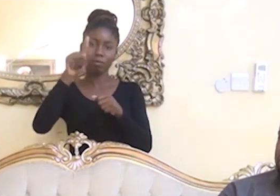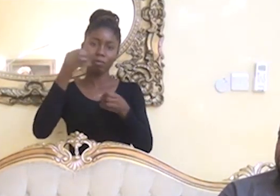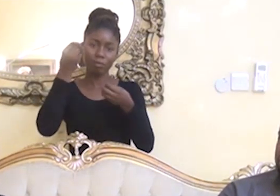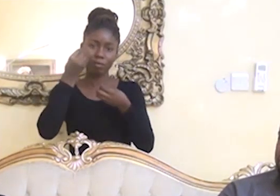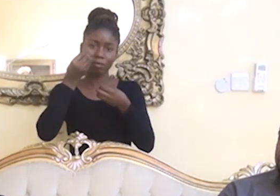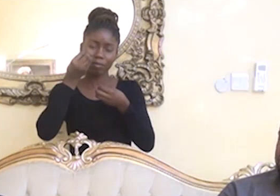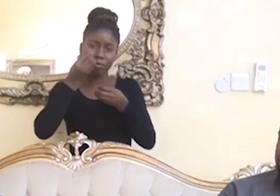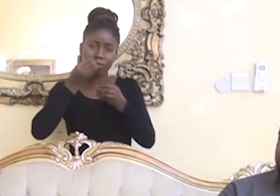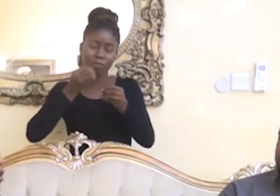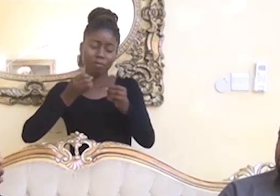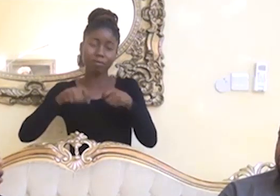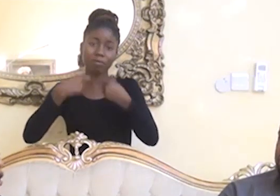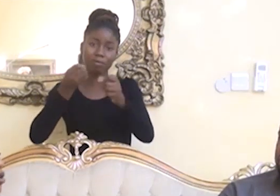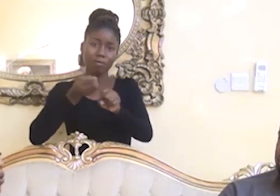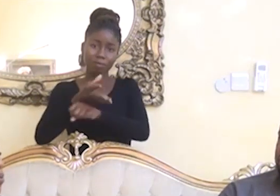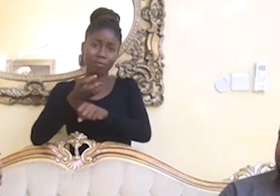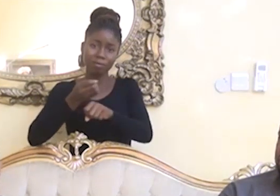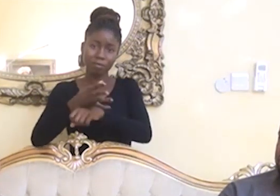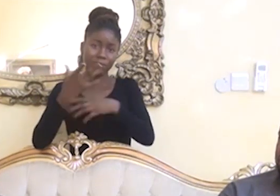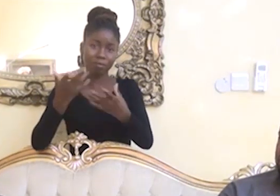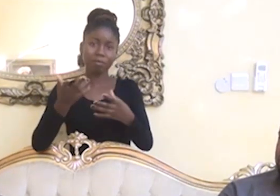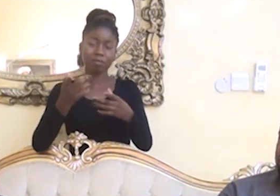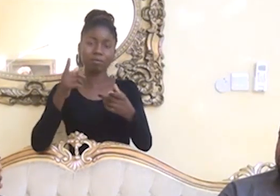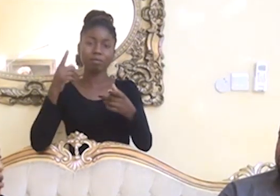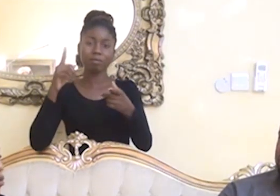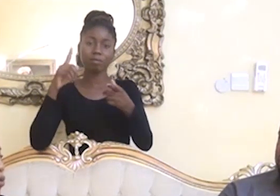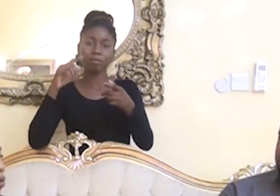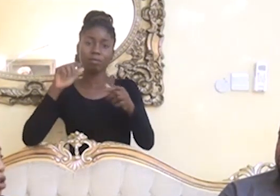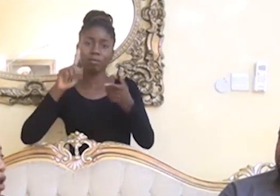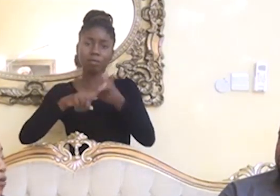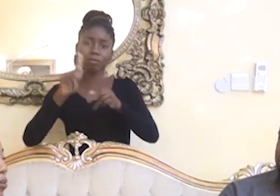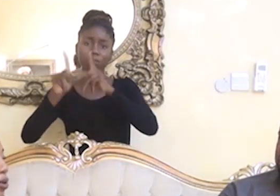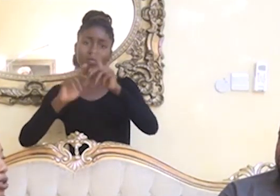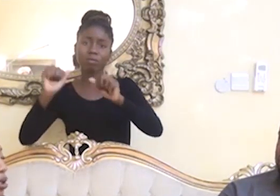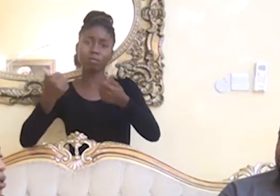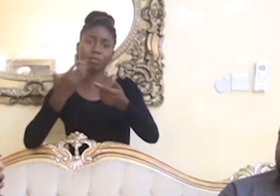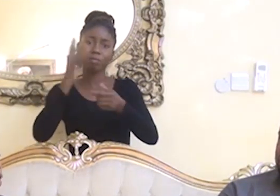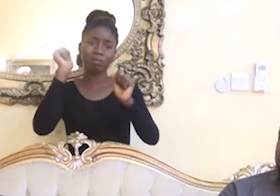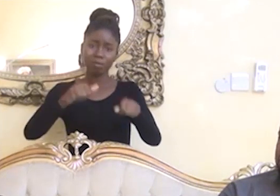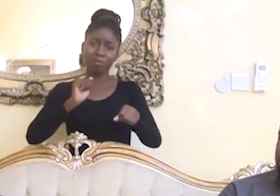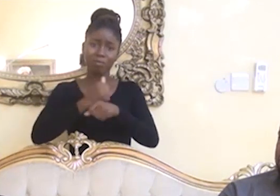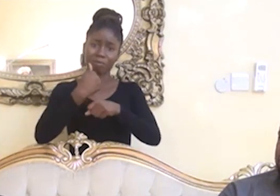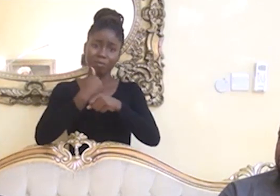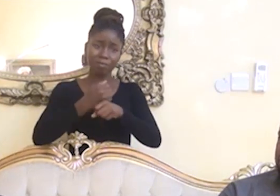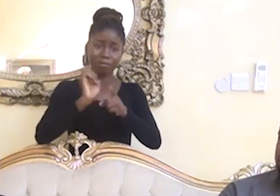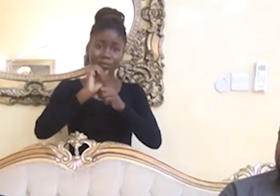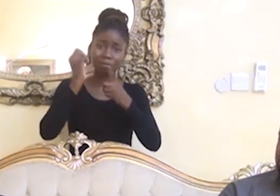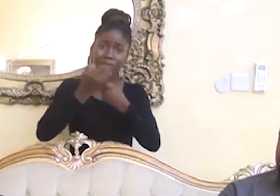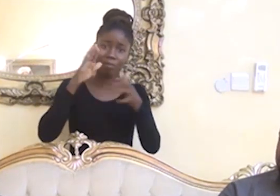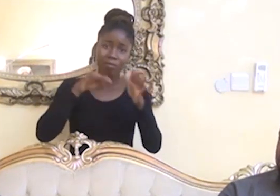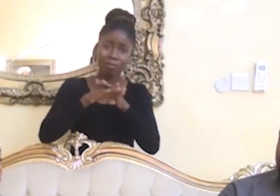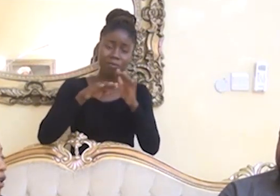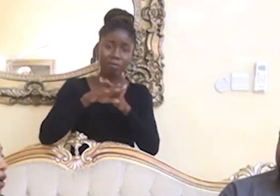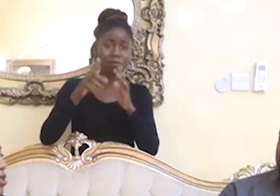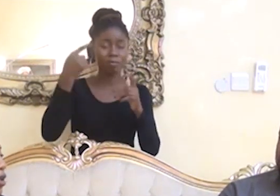viewers how they can actually make the environment accessible for everybody? Can you enlighten